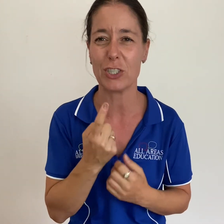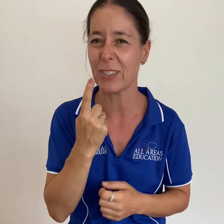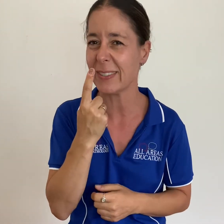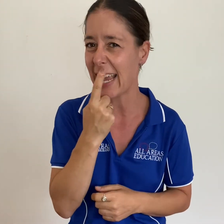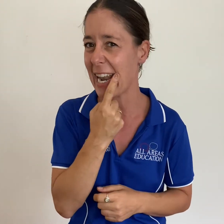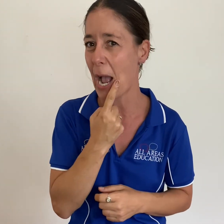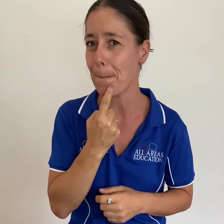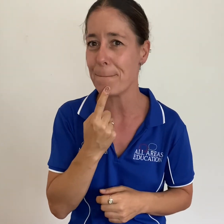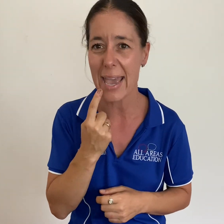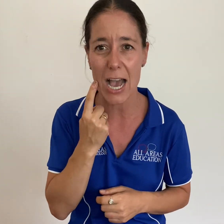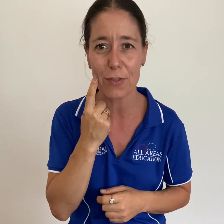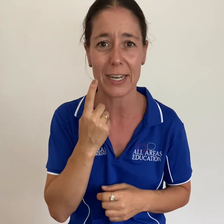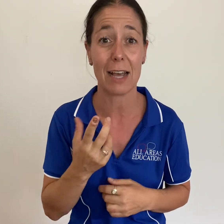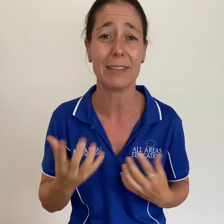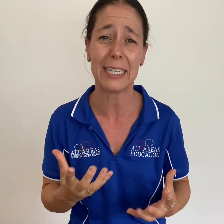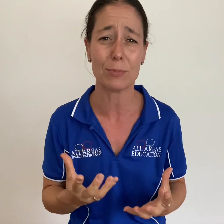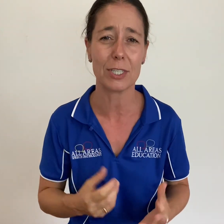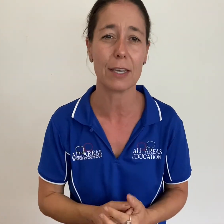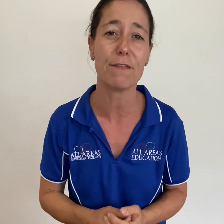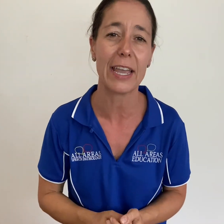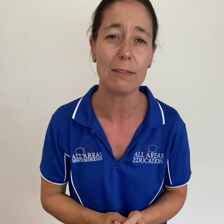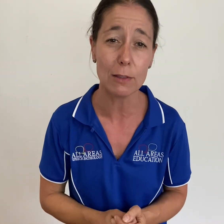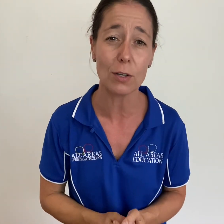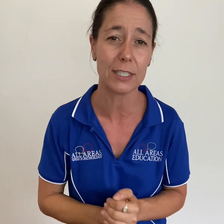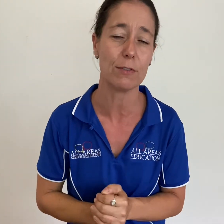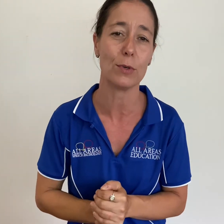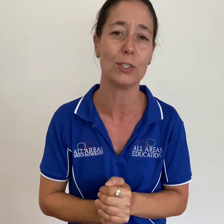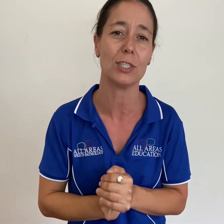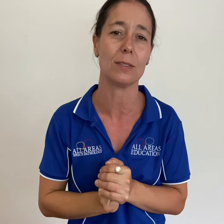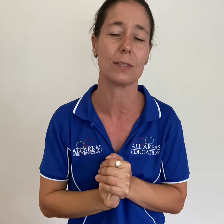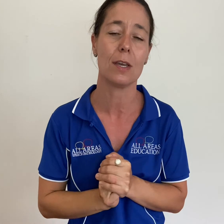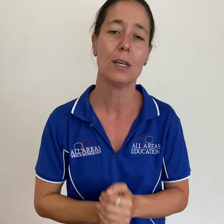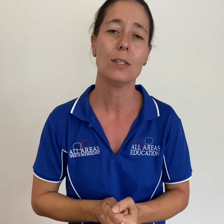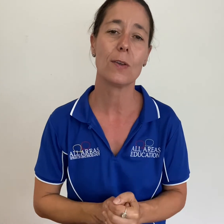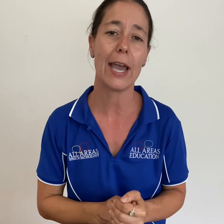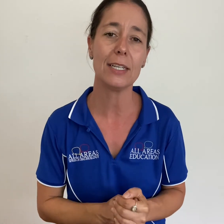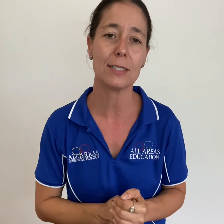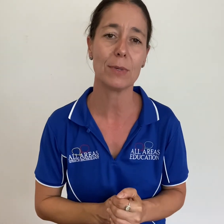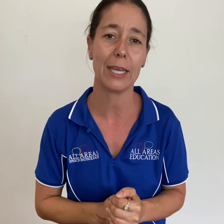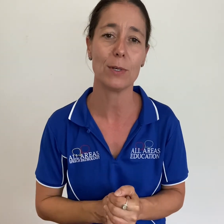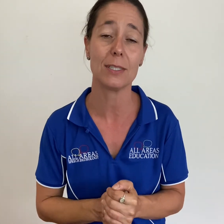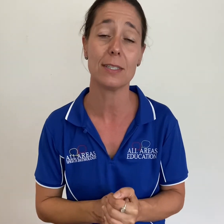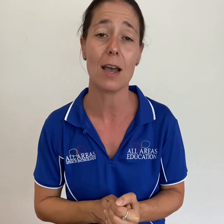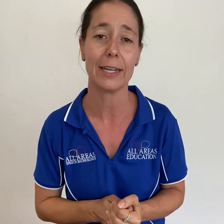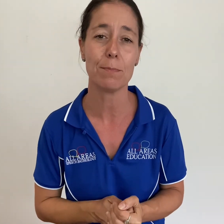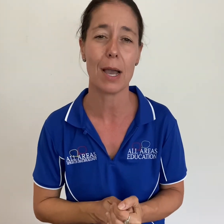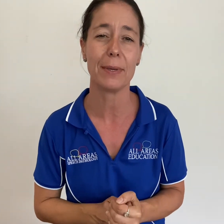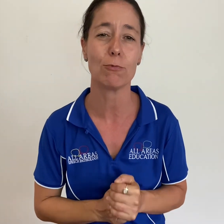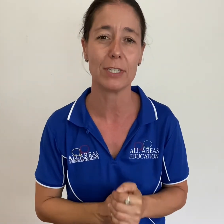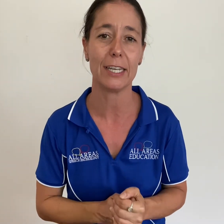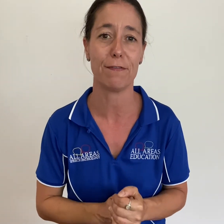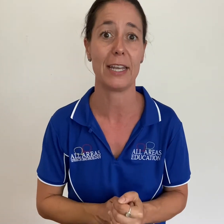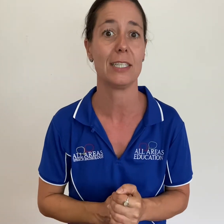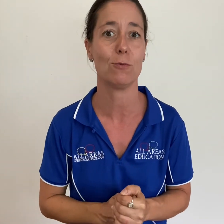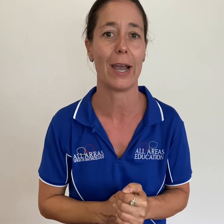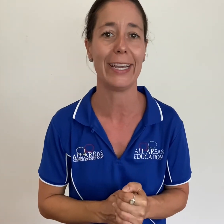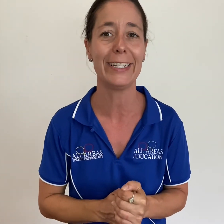expressions and our mouth and our lips to convey lots of emotions. So adding some keyword sign might be a really effective way